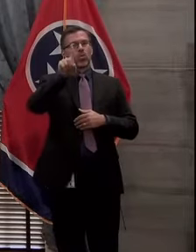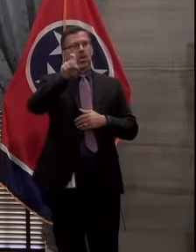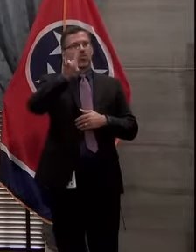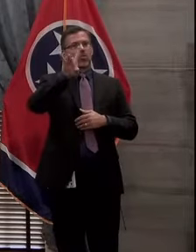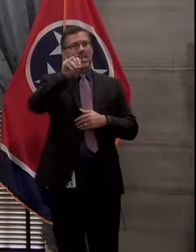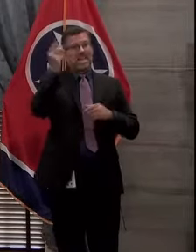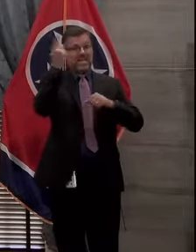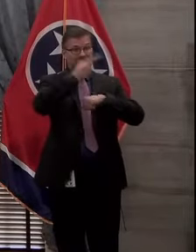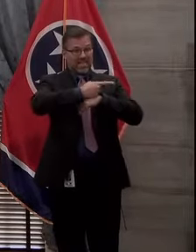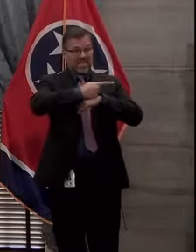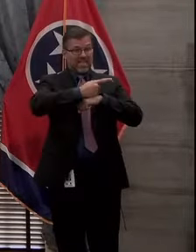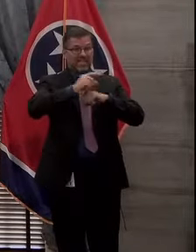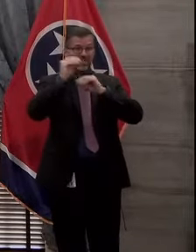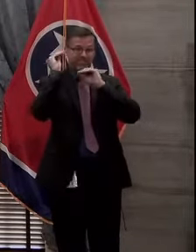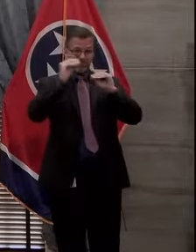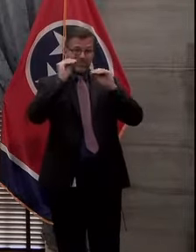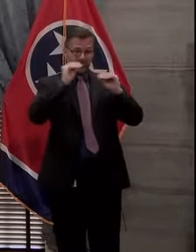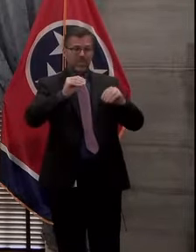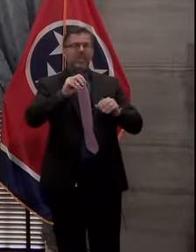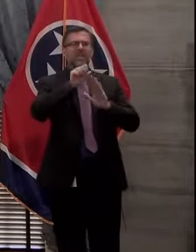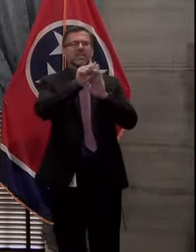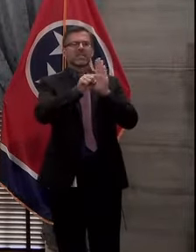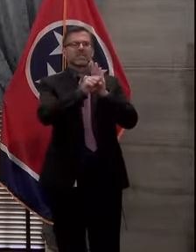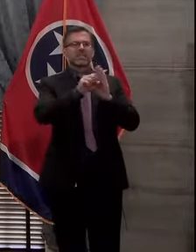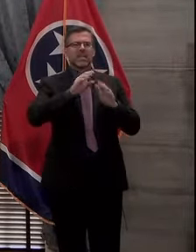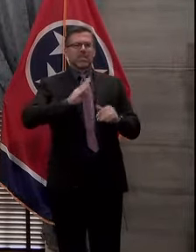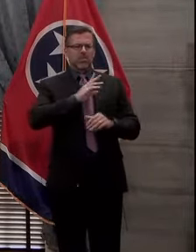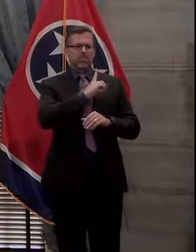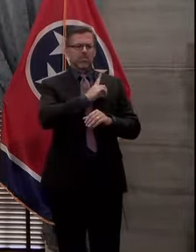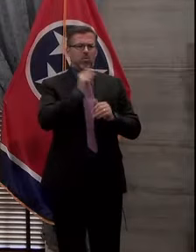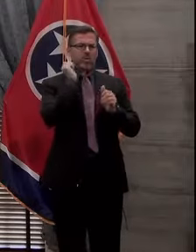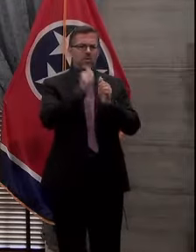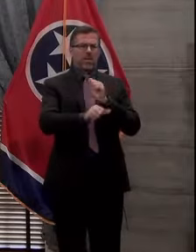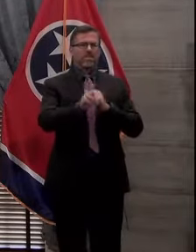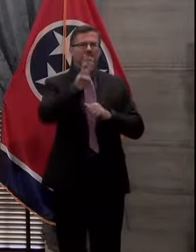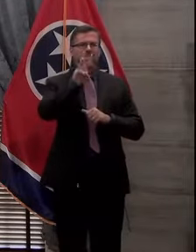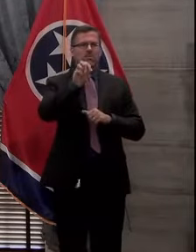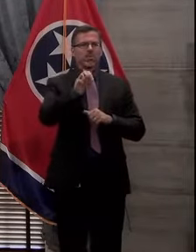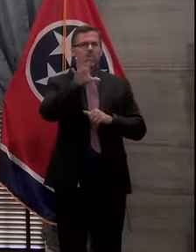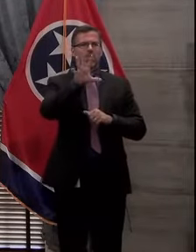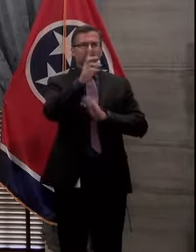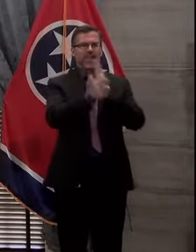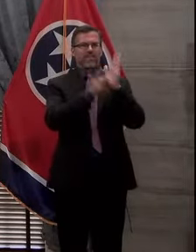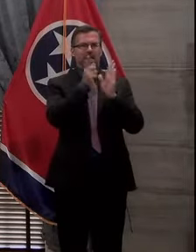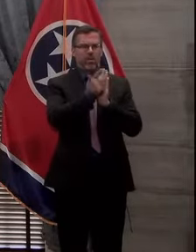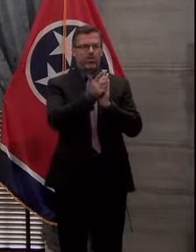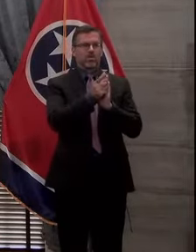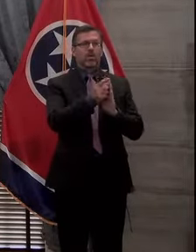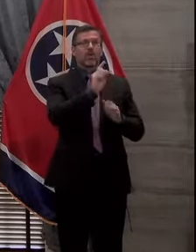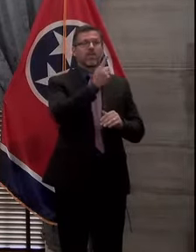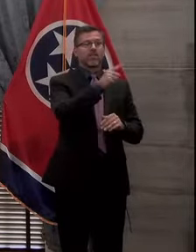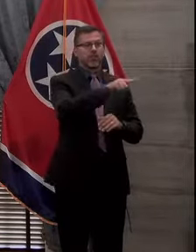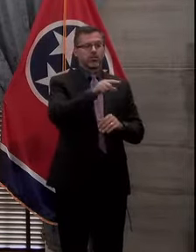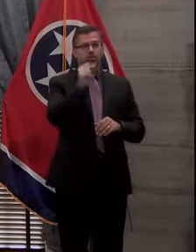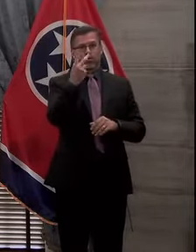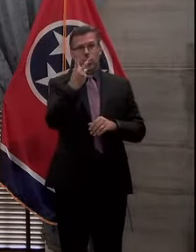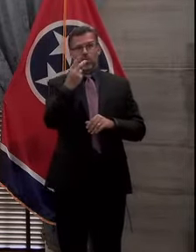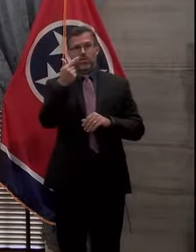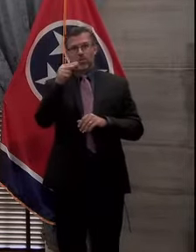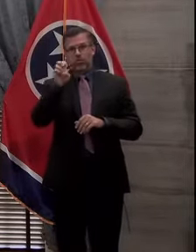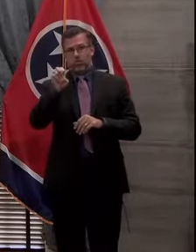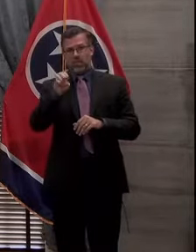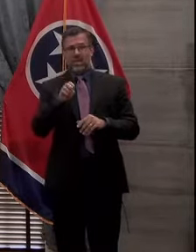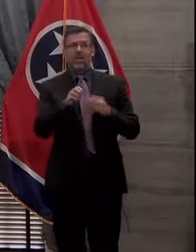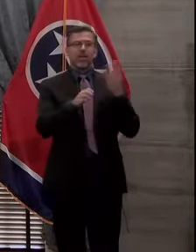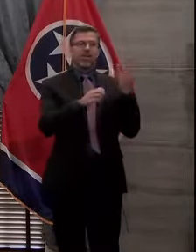instruction. The state board passed 6.5 hours in a remote environment for first through 12th, four for kindergarten. They